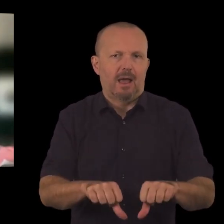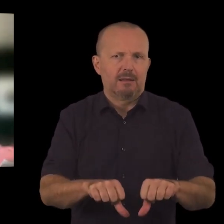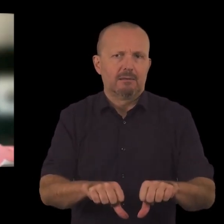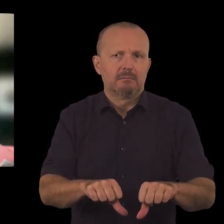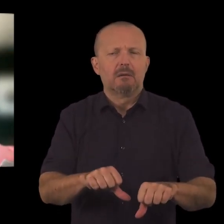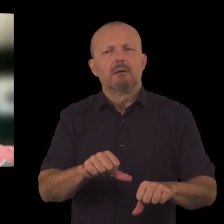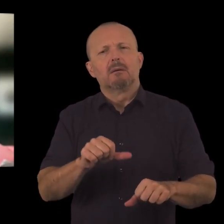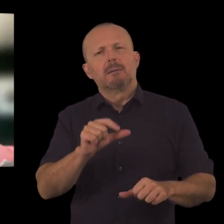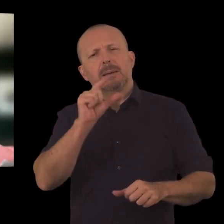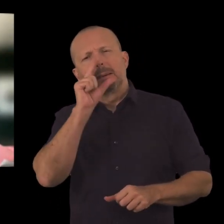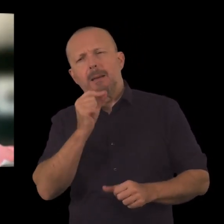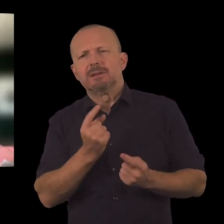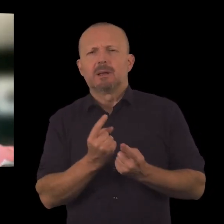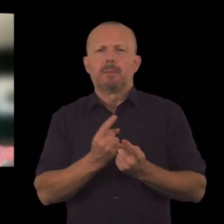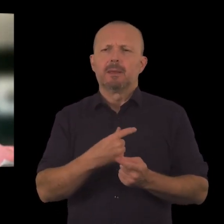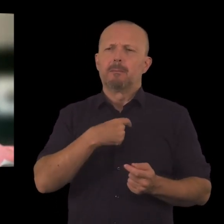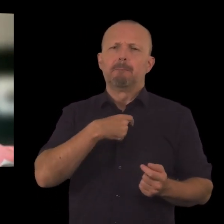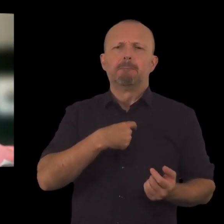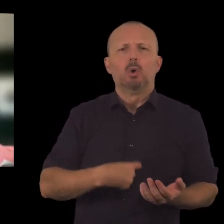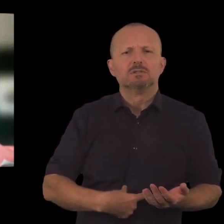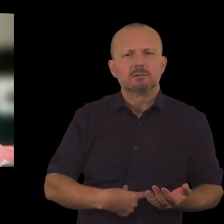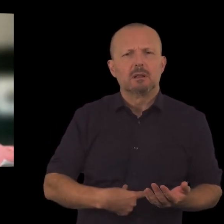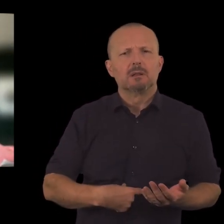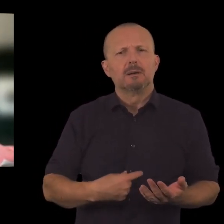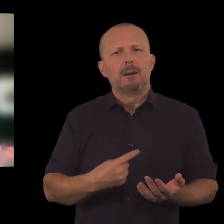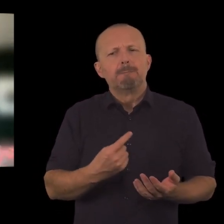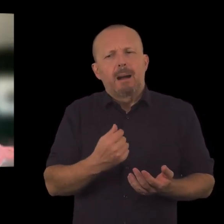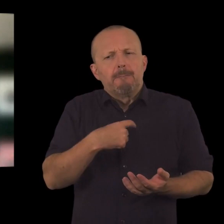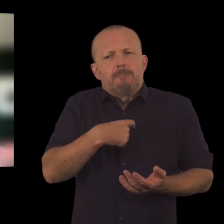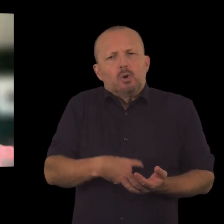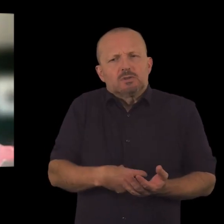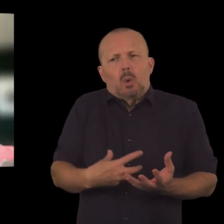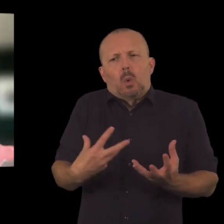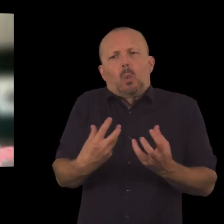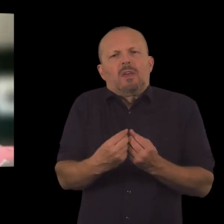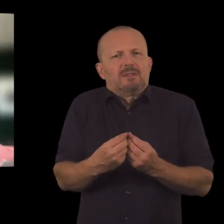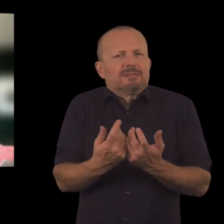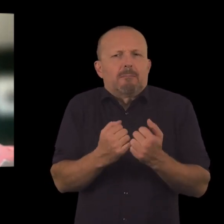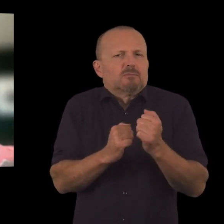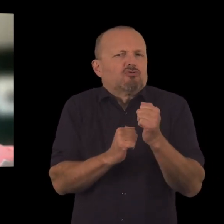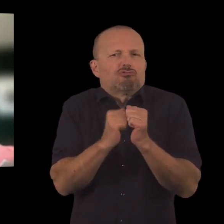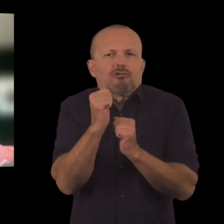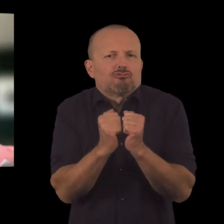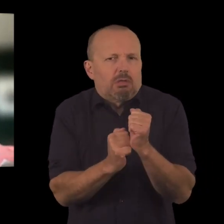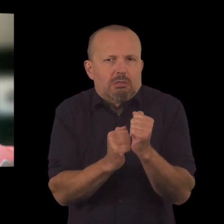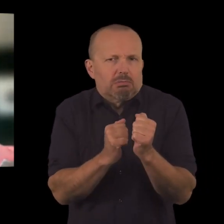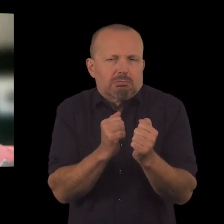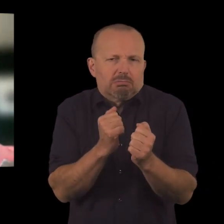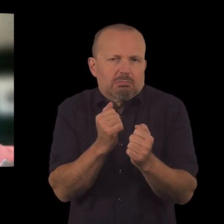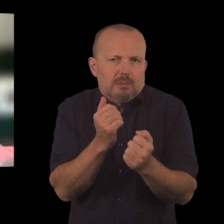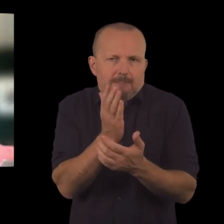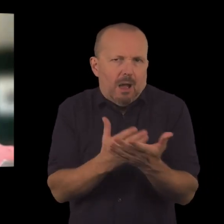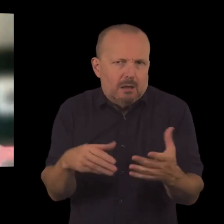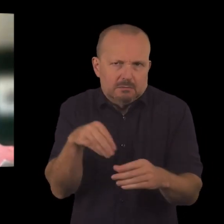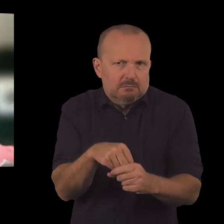something called forum theatre. And in that, the actors create a play.